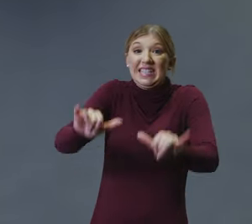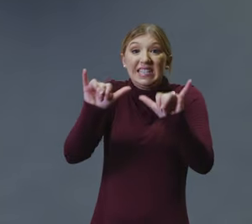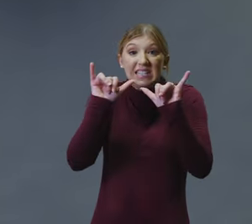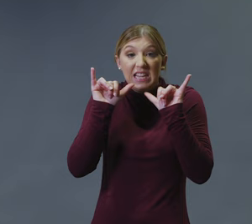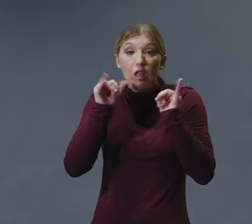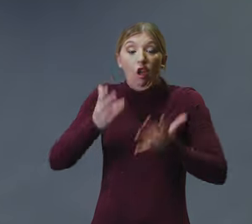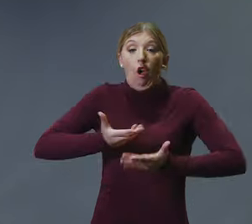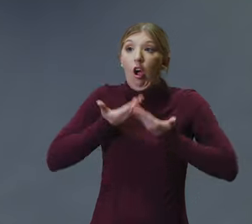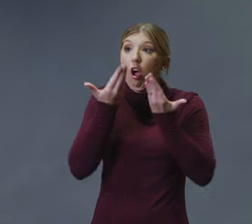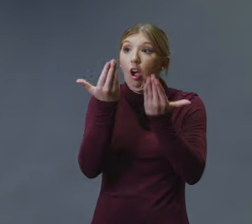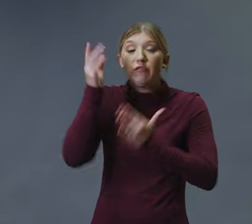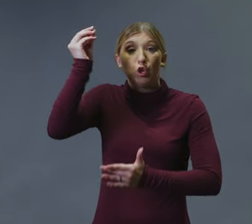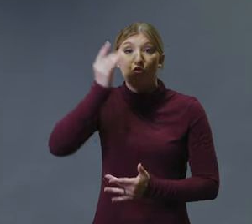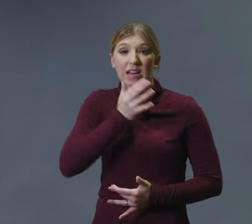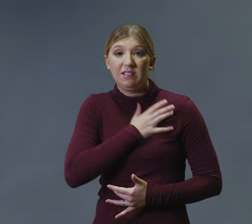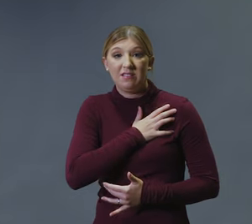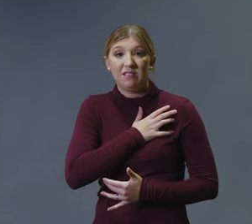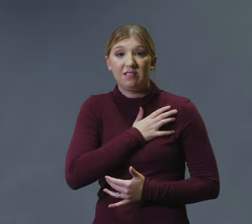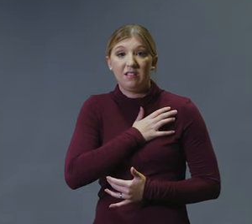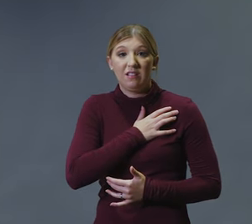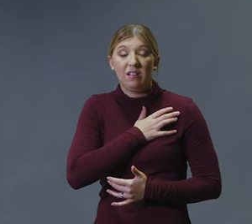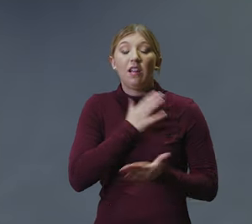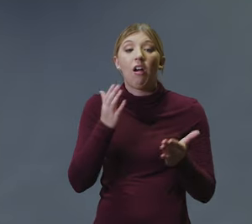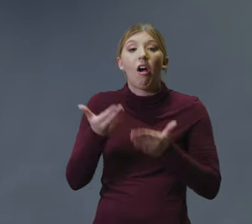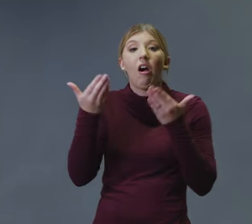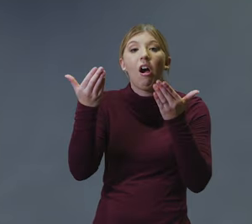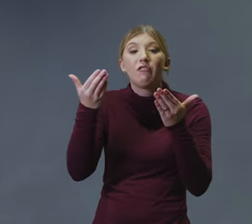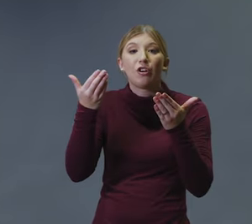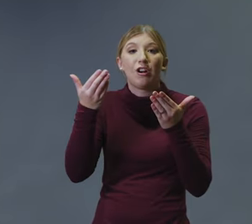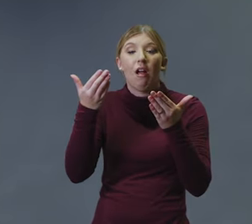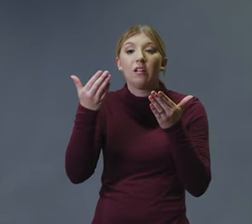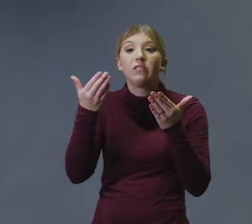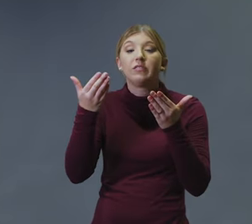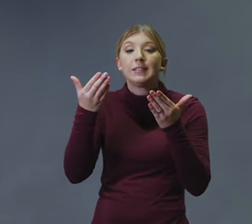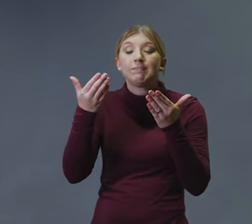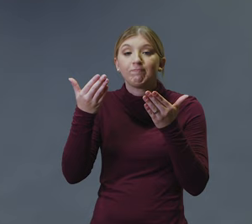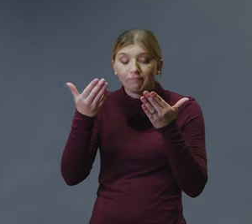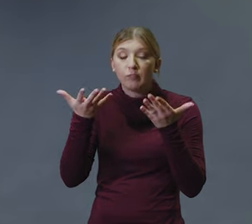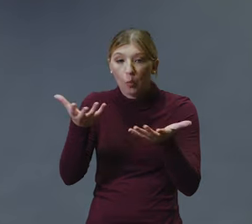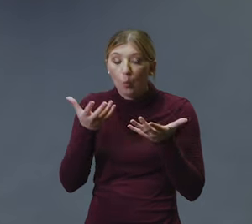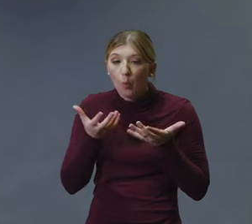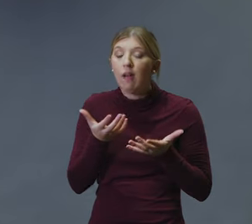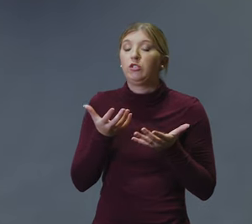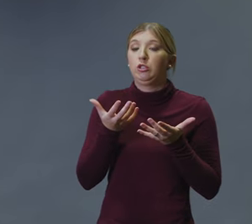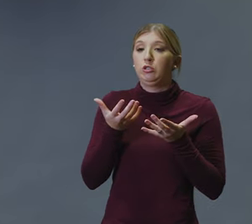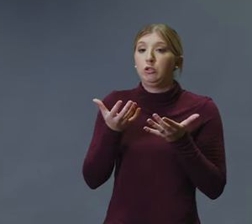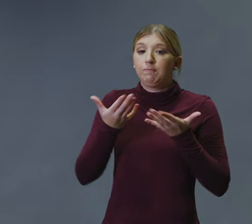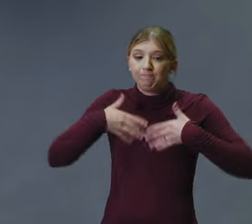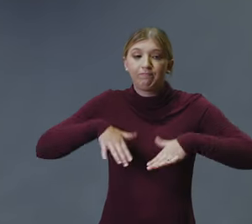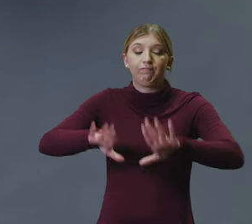an offer of grace, an offer of repentance to those that he